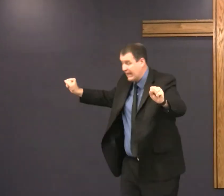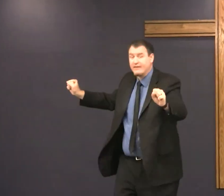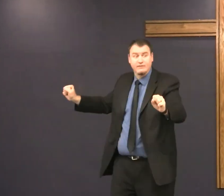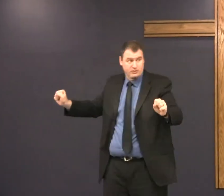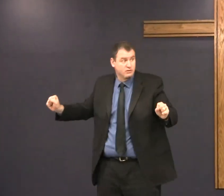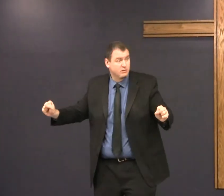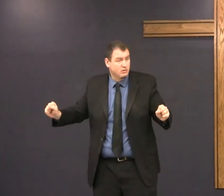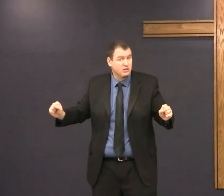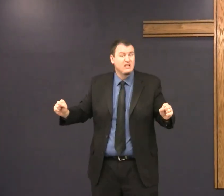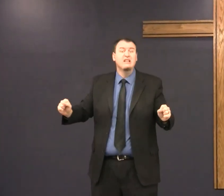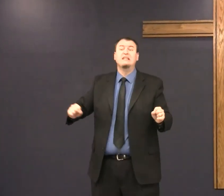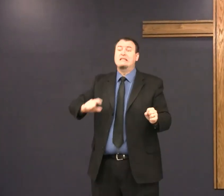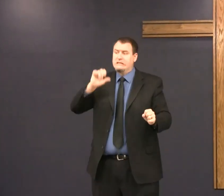when they're saved,